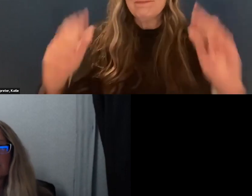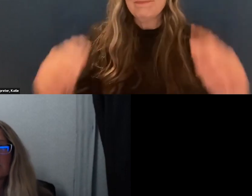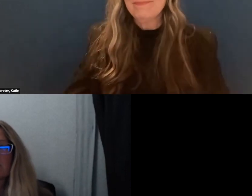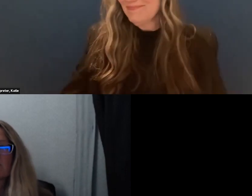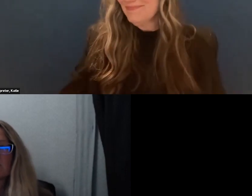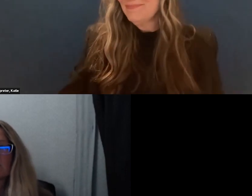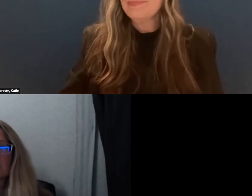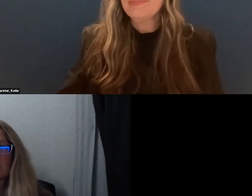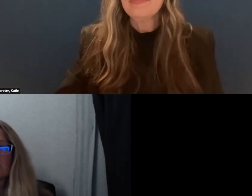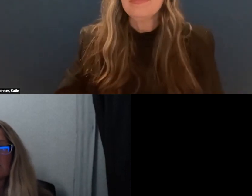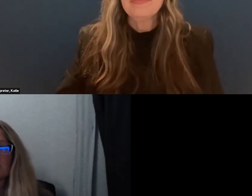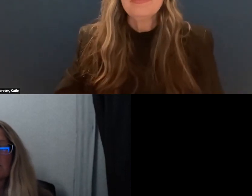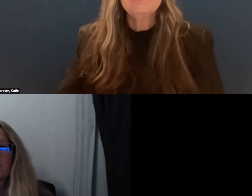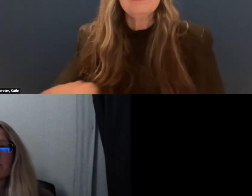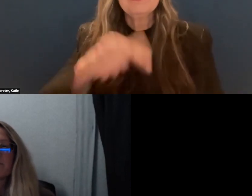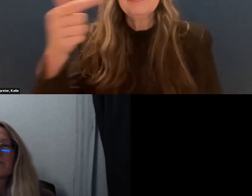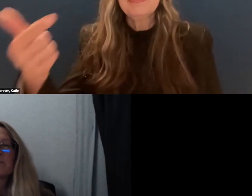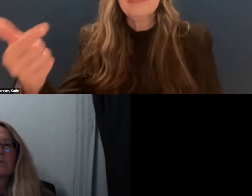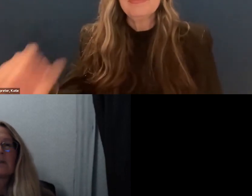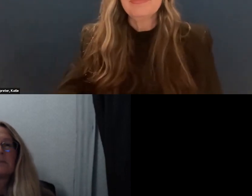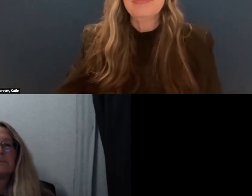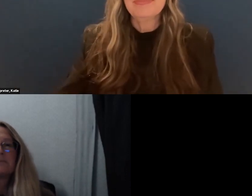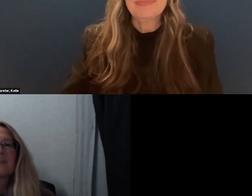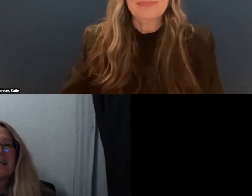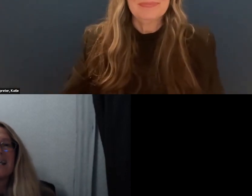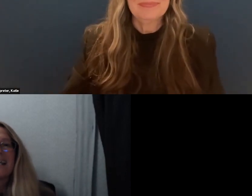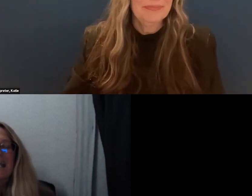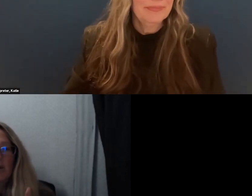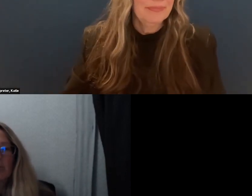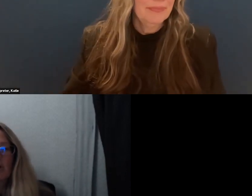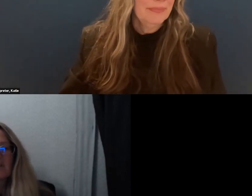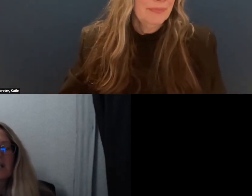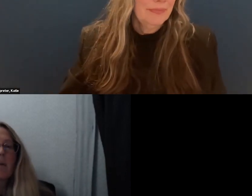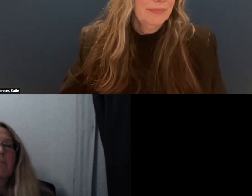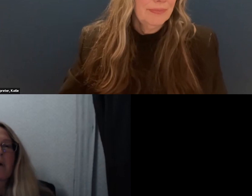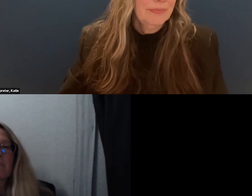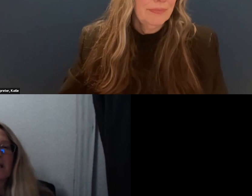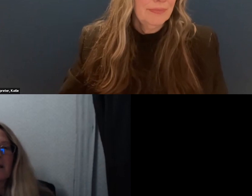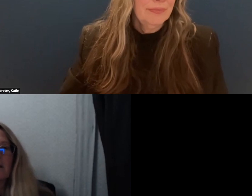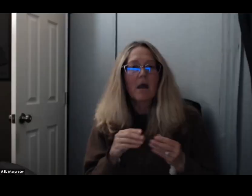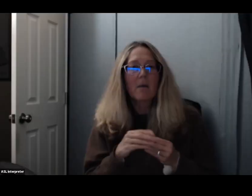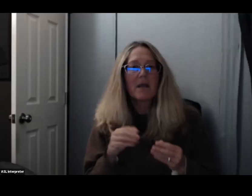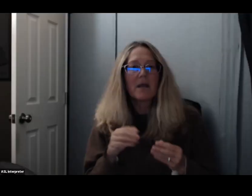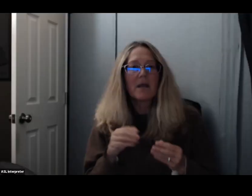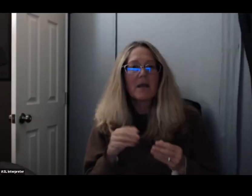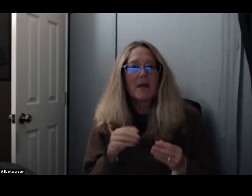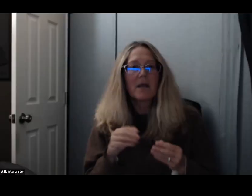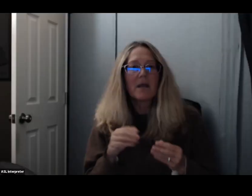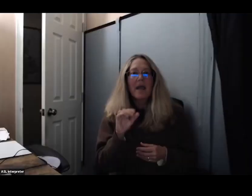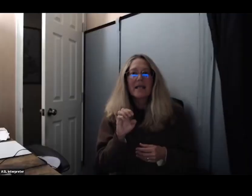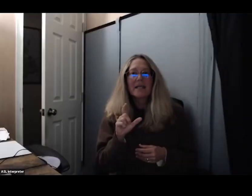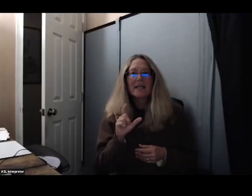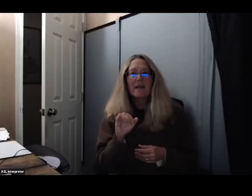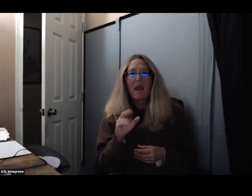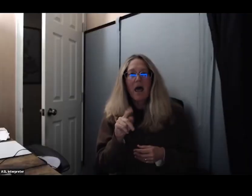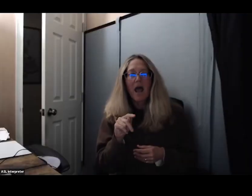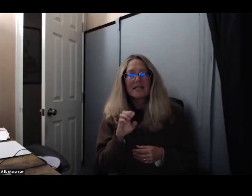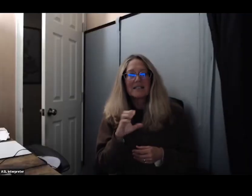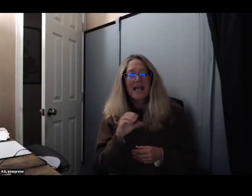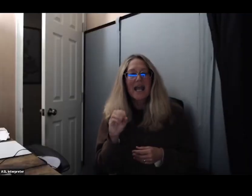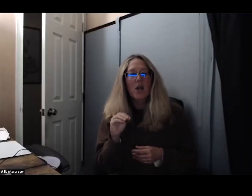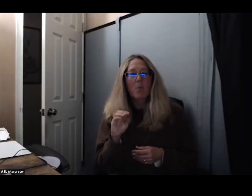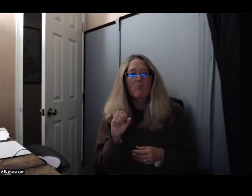in-person public comment from Maggie Light, followed by in-person public comment from Moni DeWitt. Can I bend this down a little bit? Okay, there